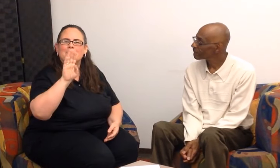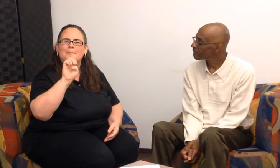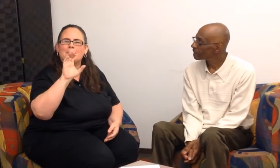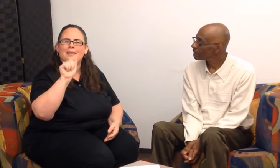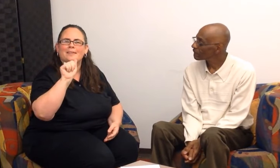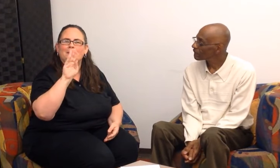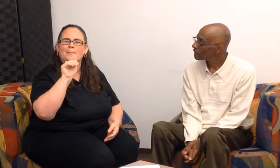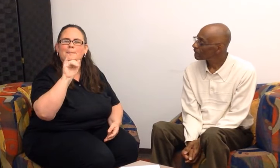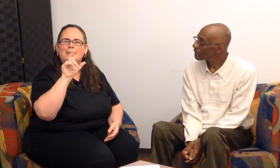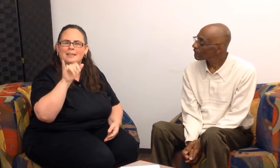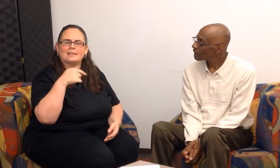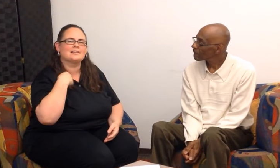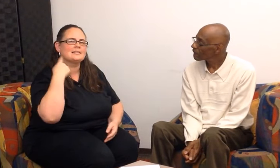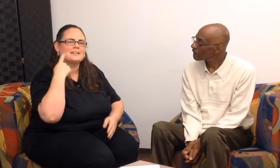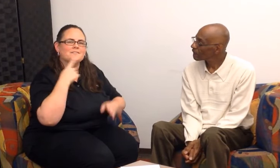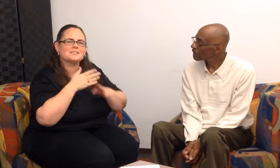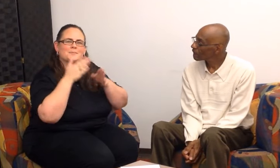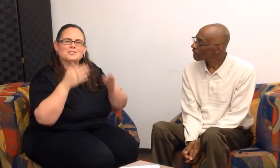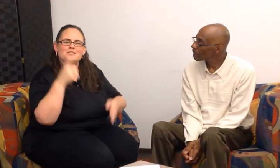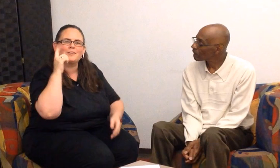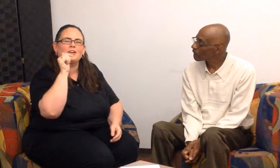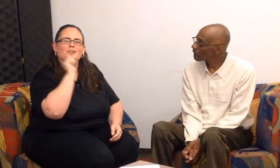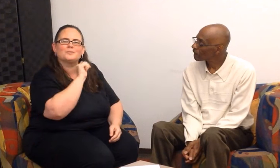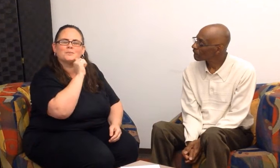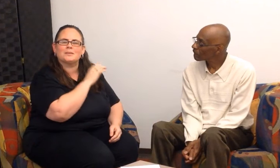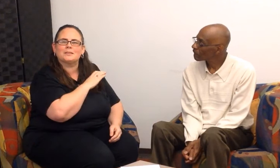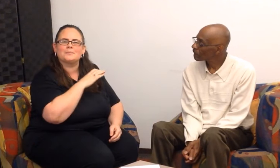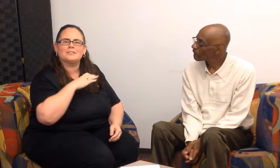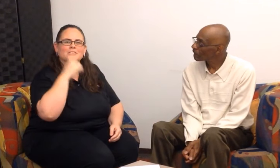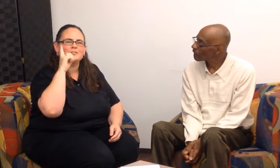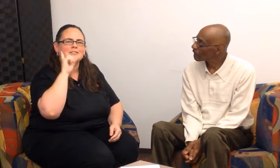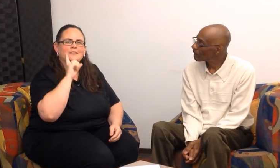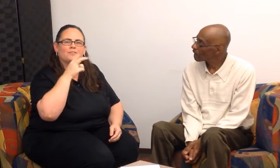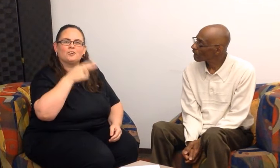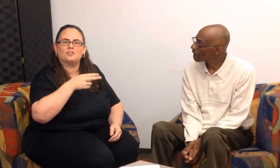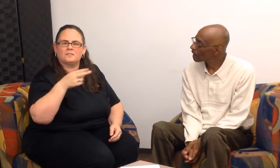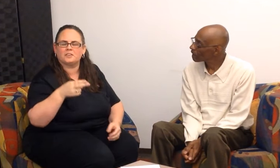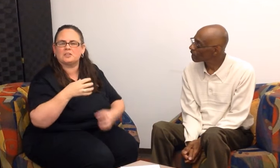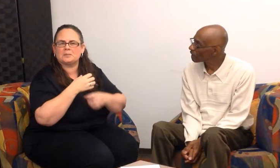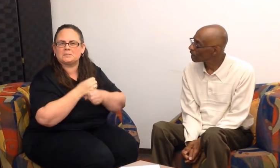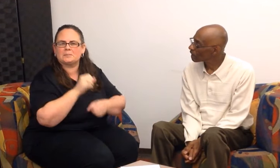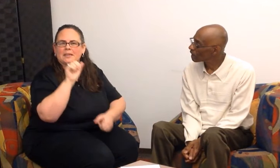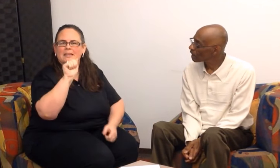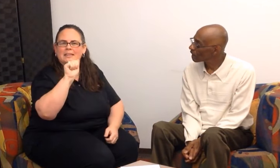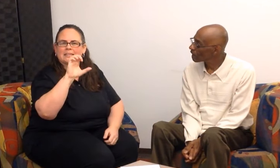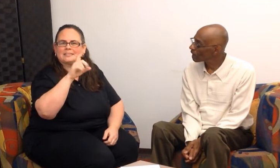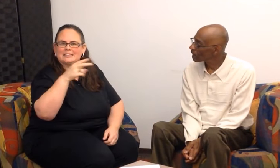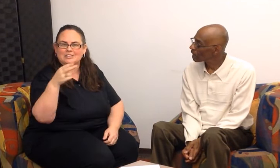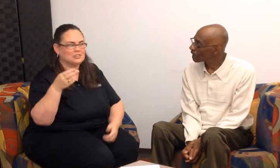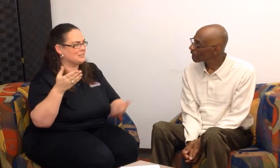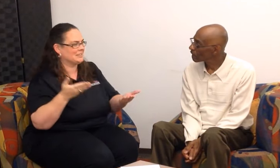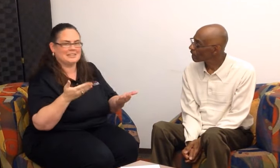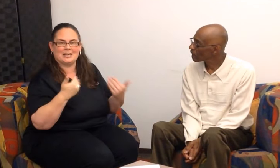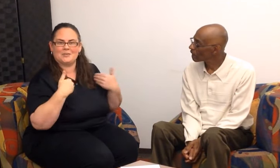Hello, I'm Becca Bailey, the Deaf Specialist at the Arizona Commission for the Deaf and the Hard of Hearing, ACDHH.